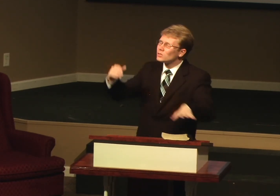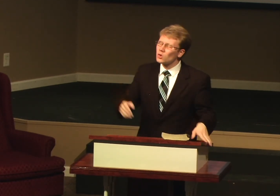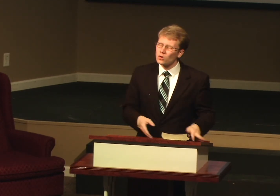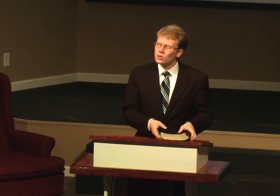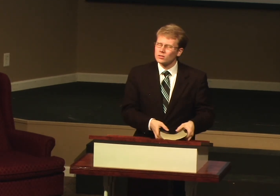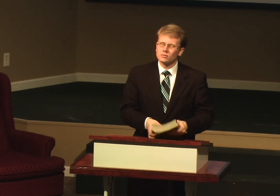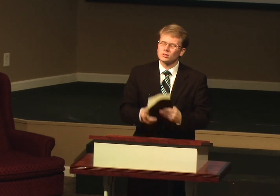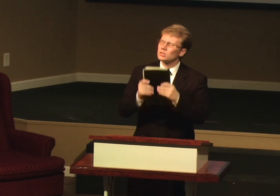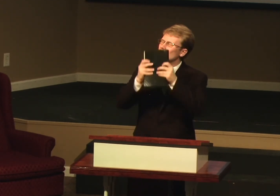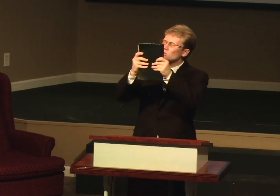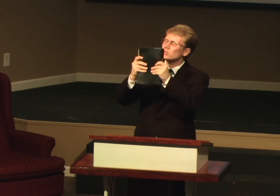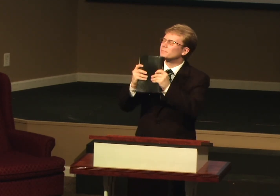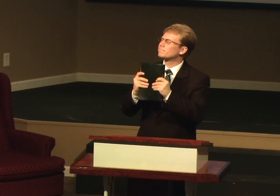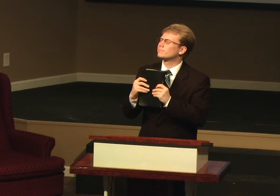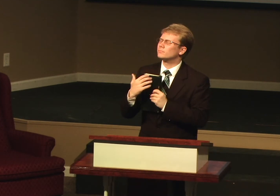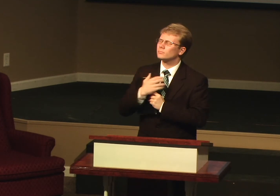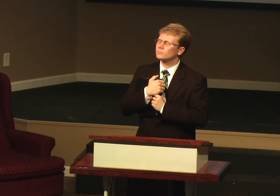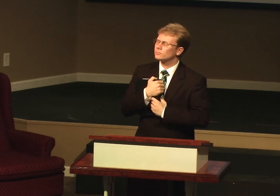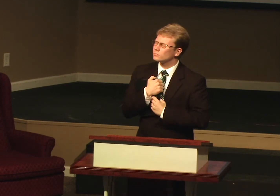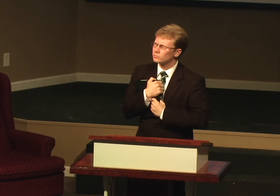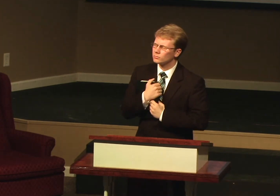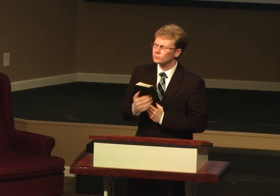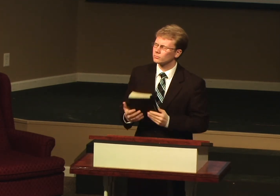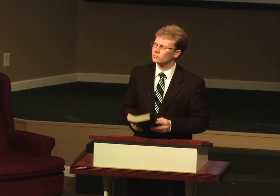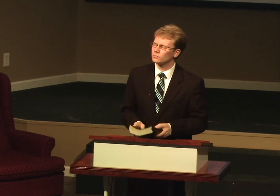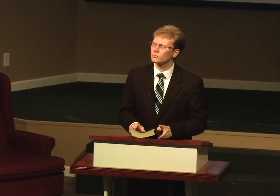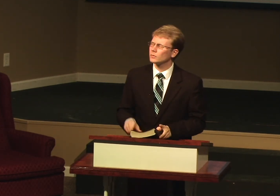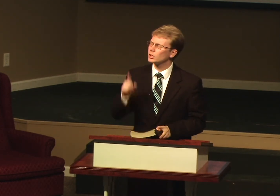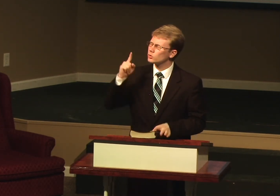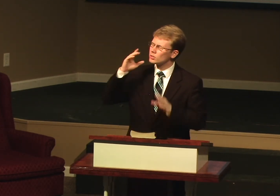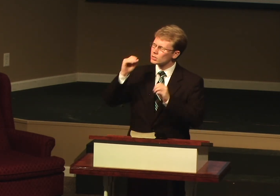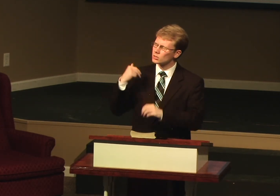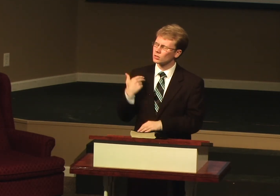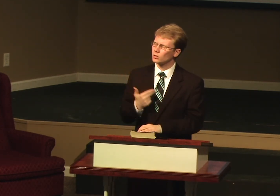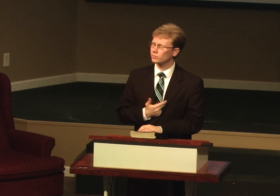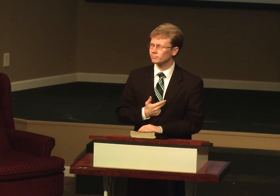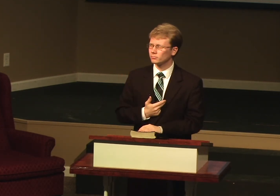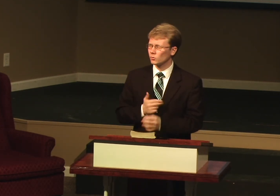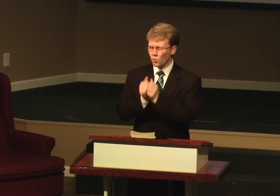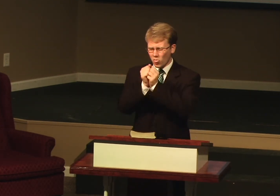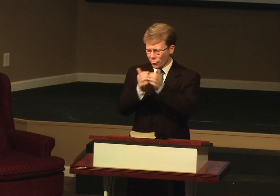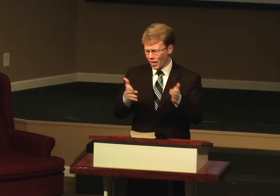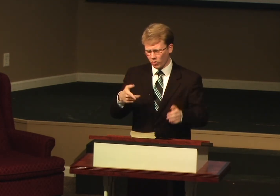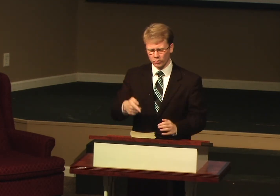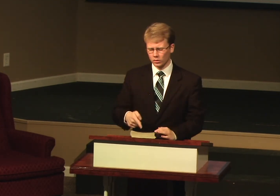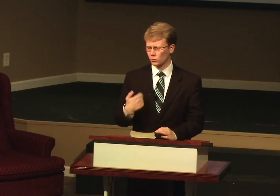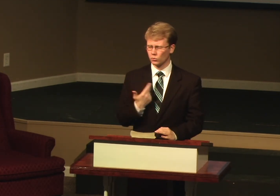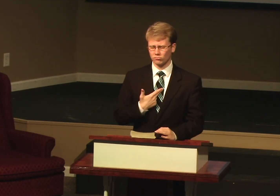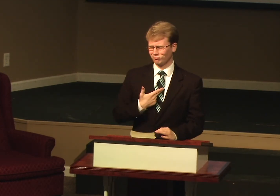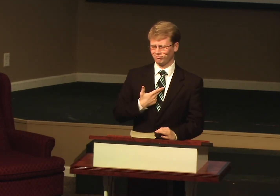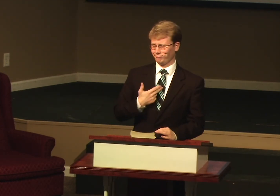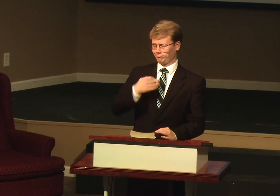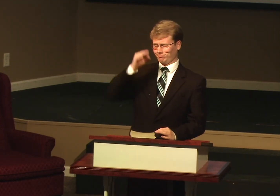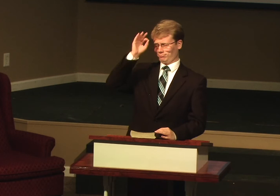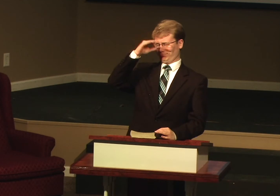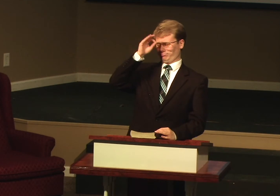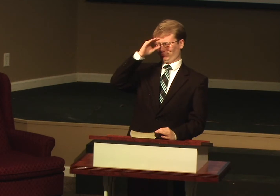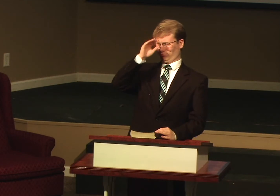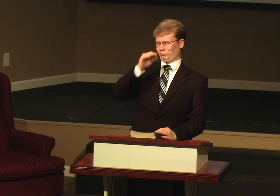And so much so, we want to thank You. Thank You for Your Word. It's used to teach us, and without it, we